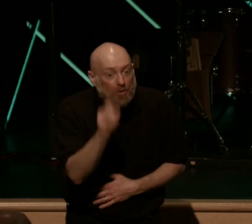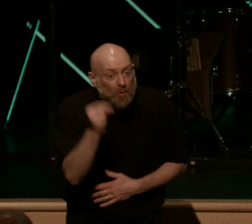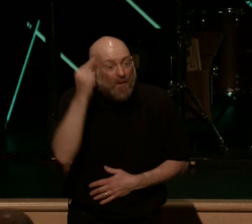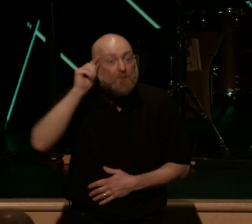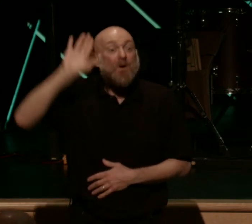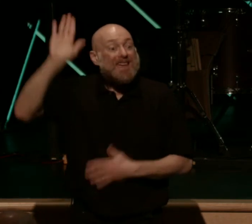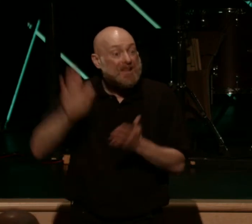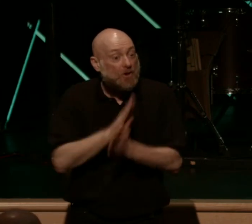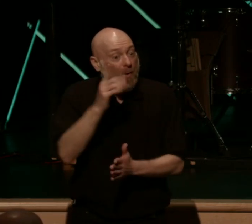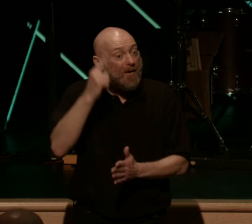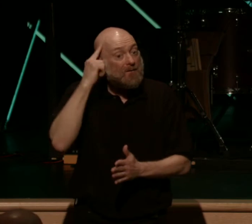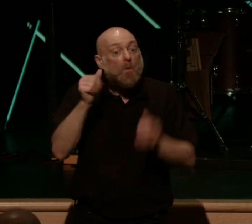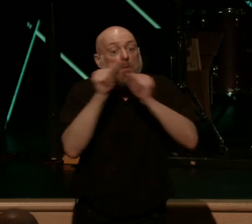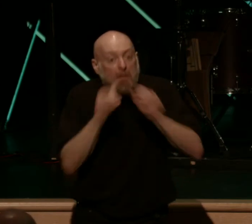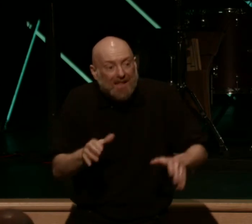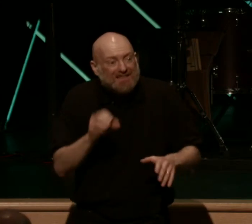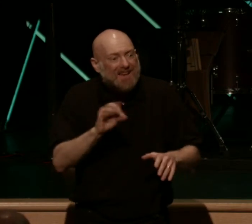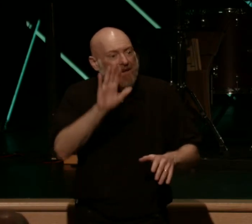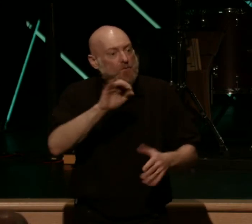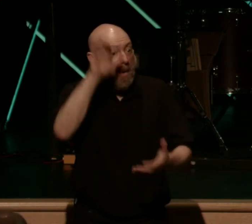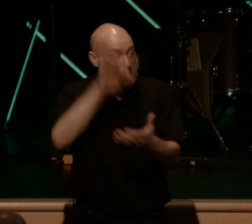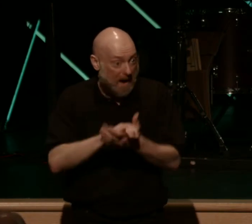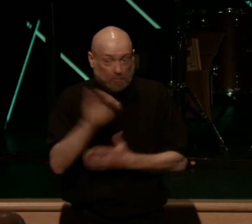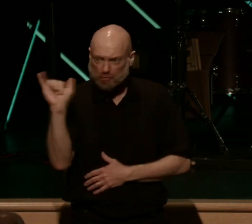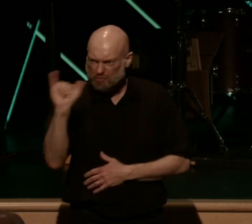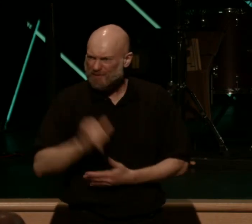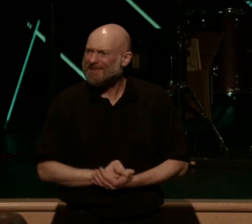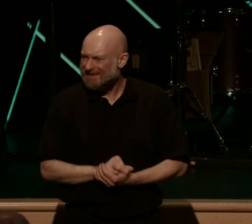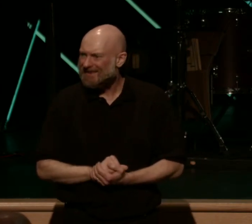glory and for the blessing of your marriage.